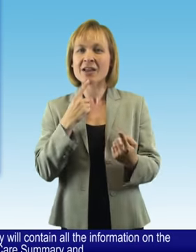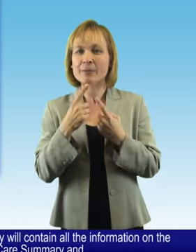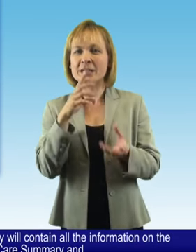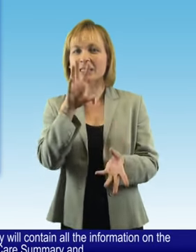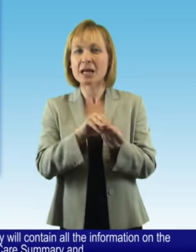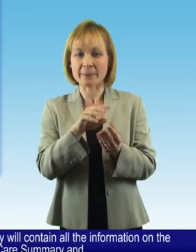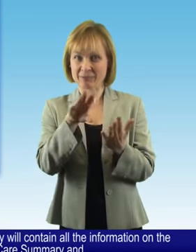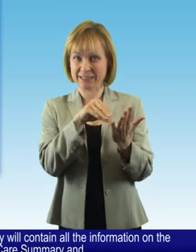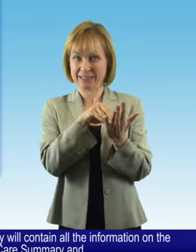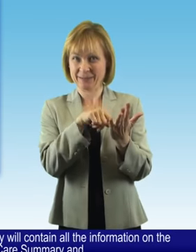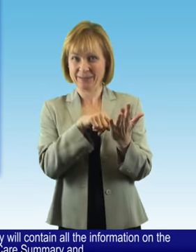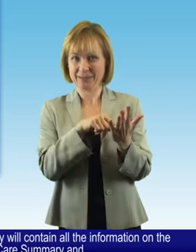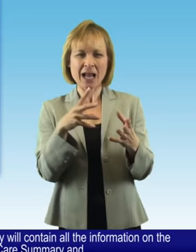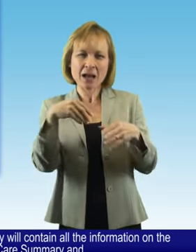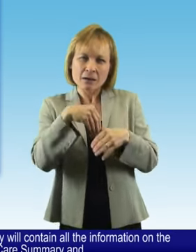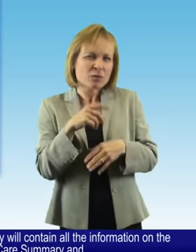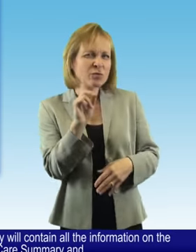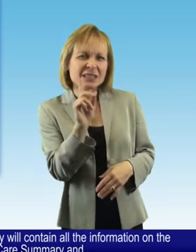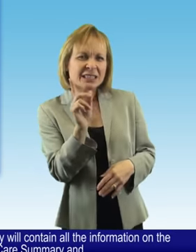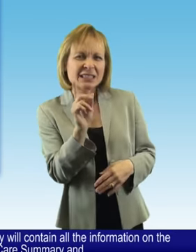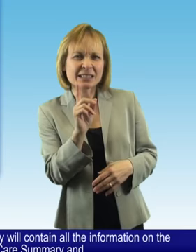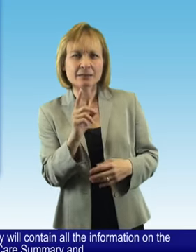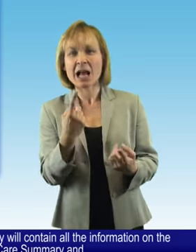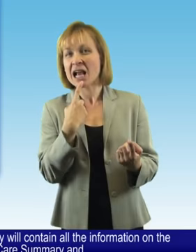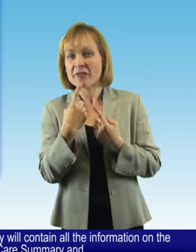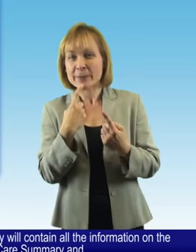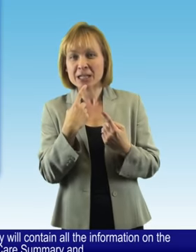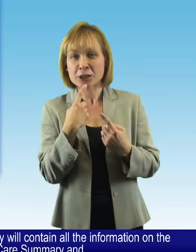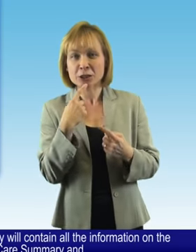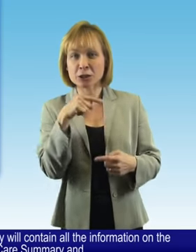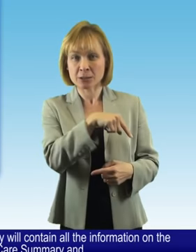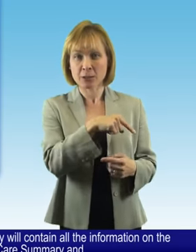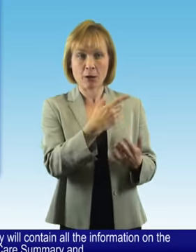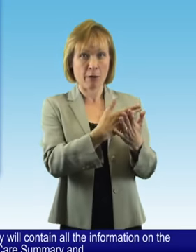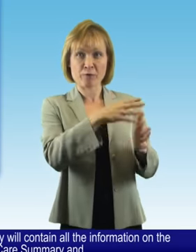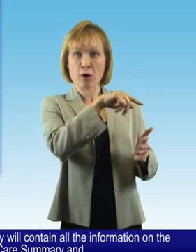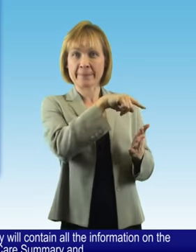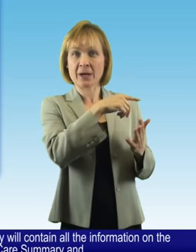The key information summary will contain all the information on the emergency care summary,